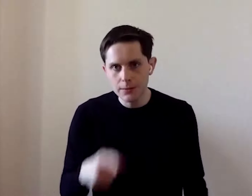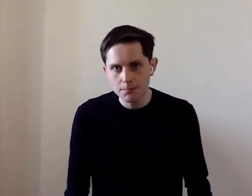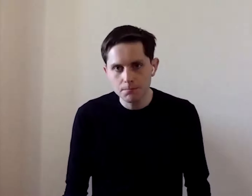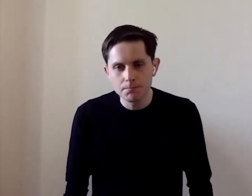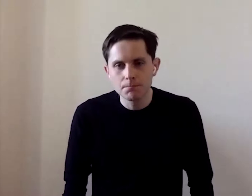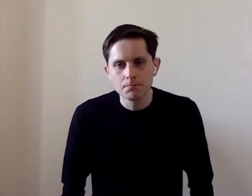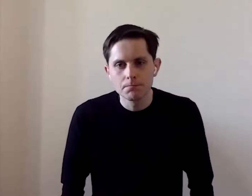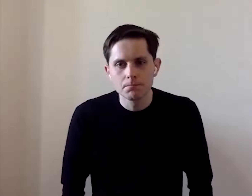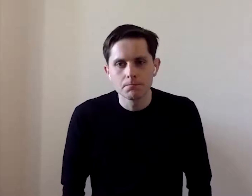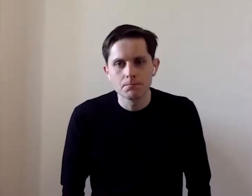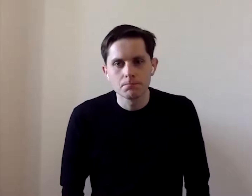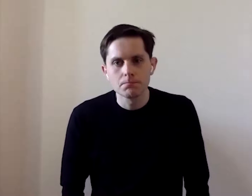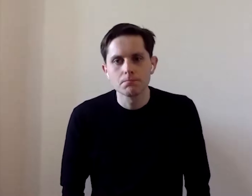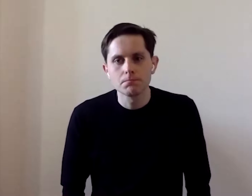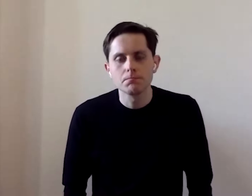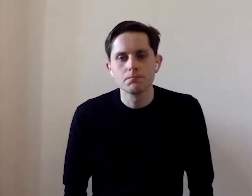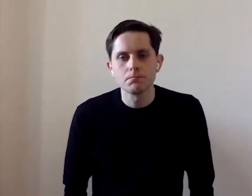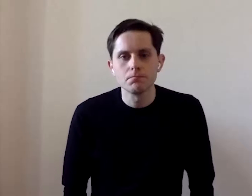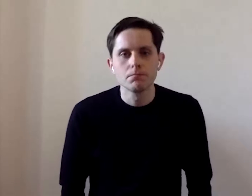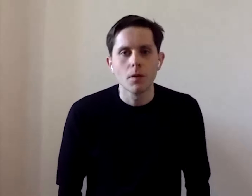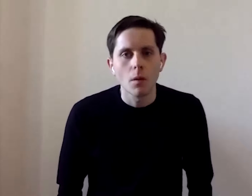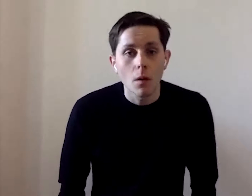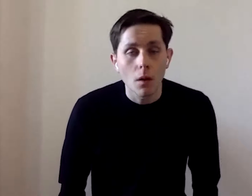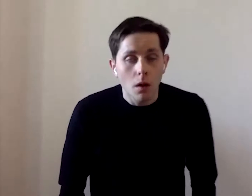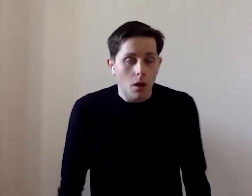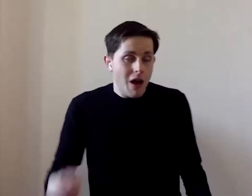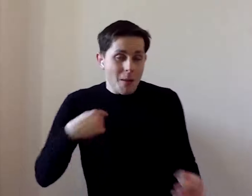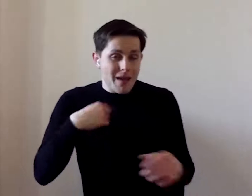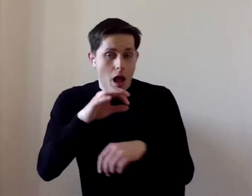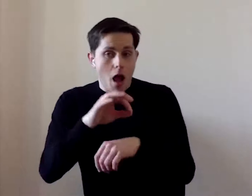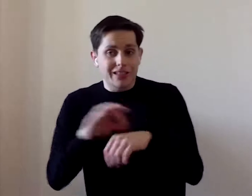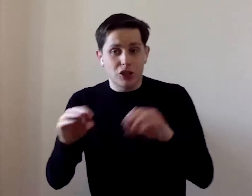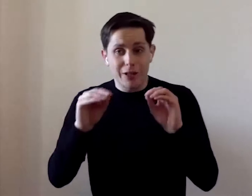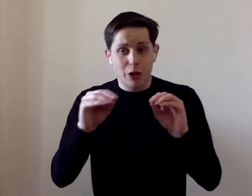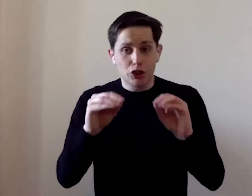Yeah, also to add, when I'm thinking about architectural education